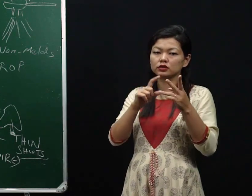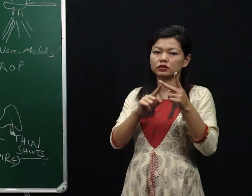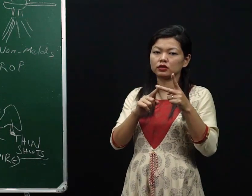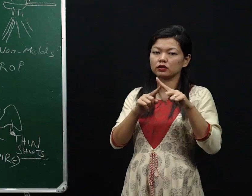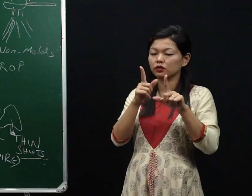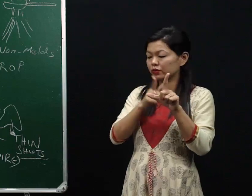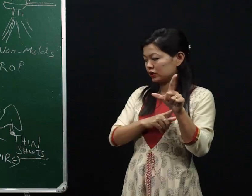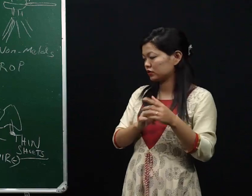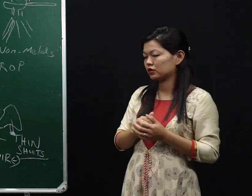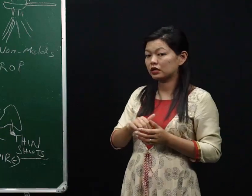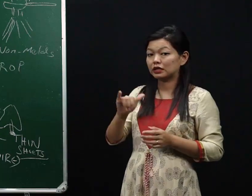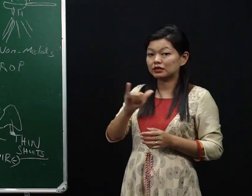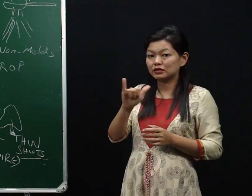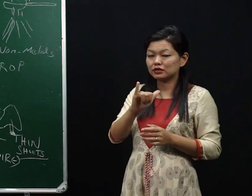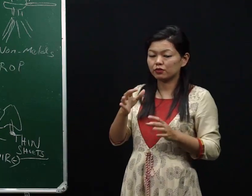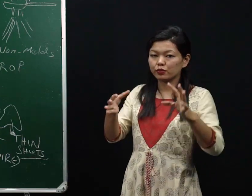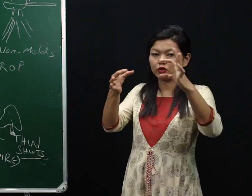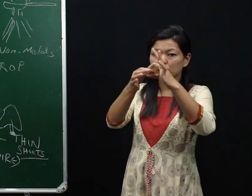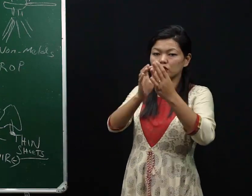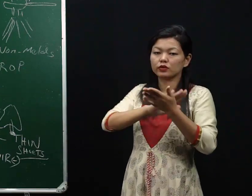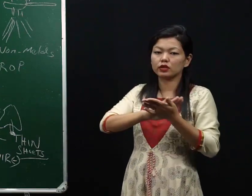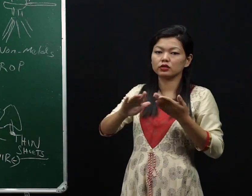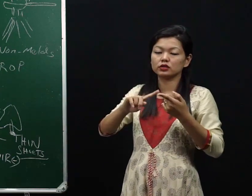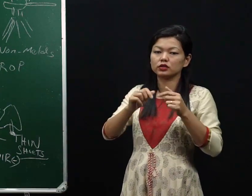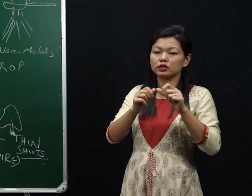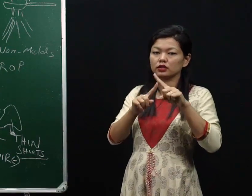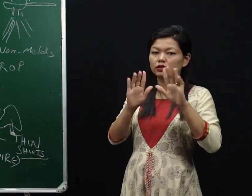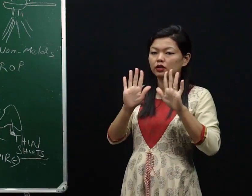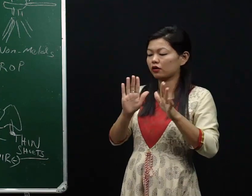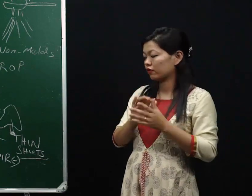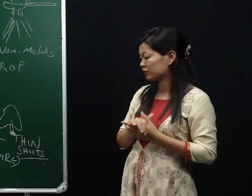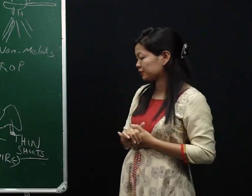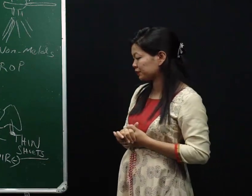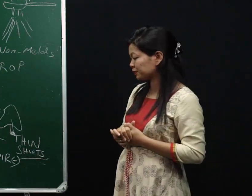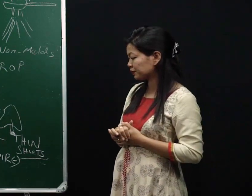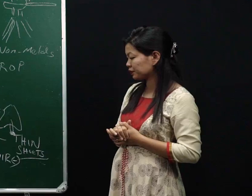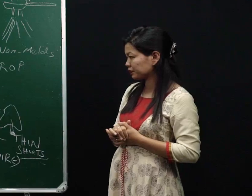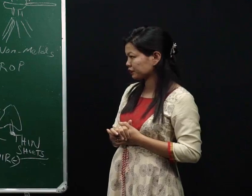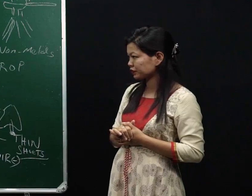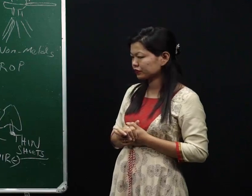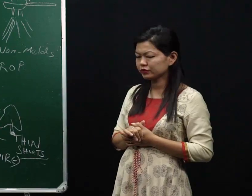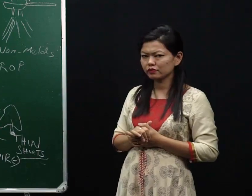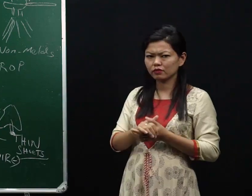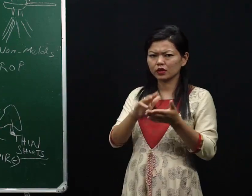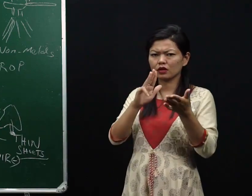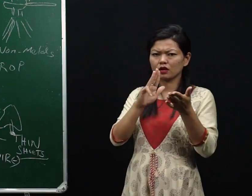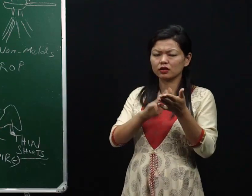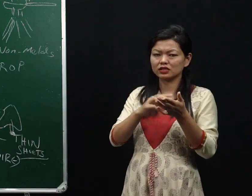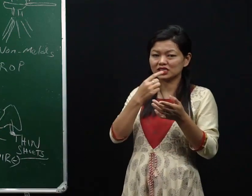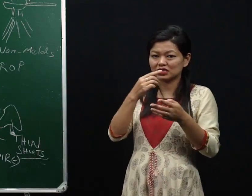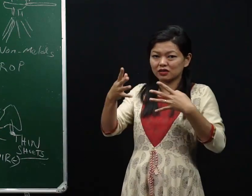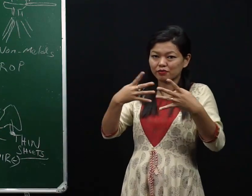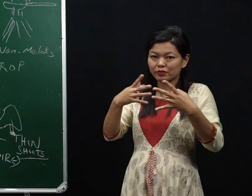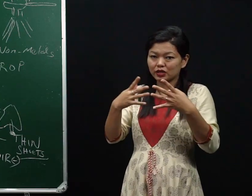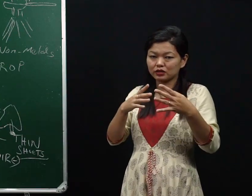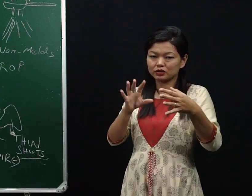it's same like the heat, okay? Metals are good conductors of electricity, whereas non-metals are bad conductors of